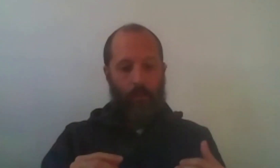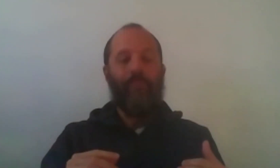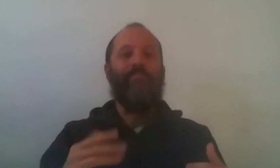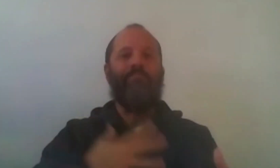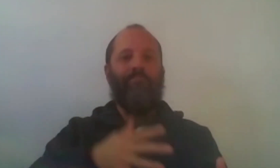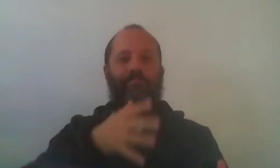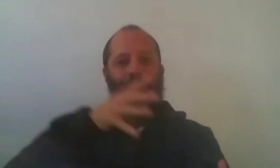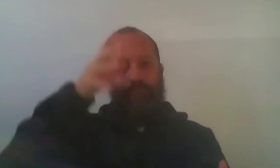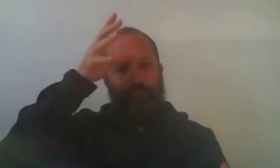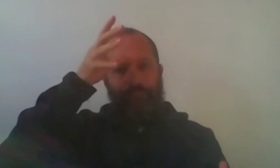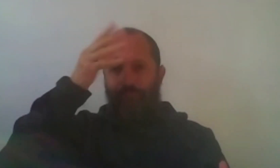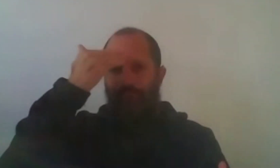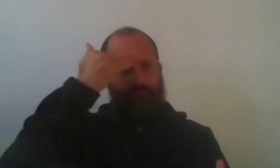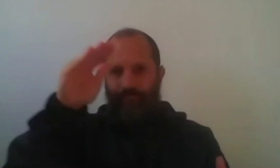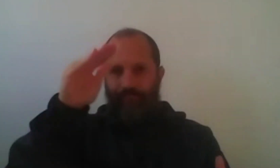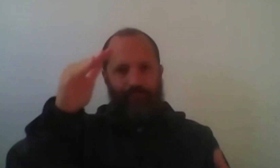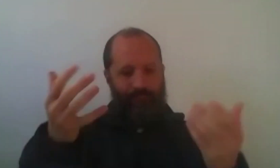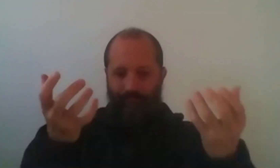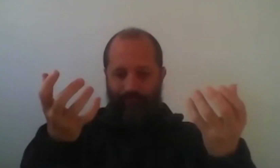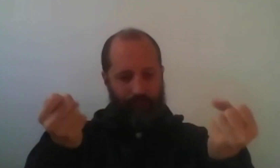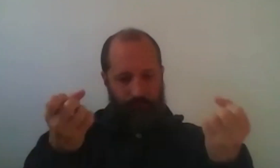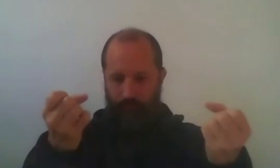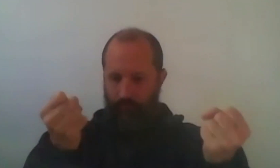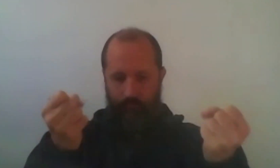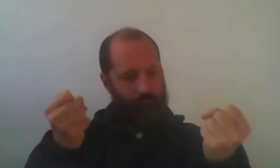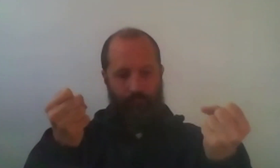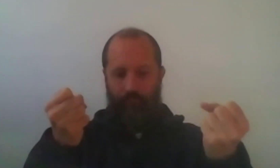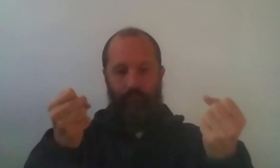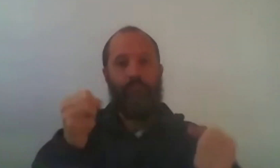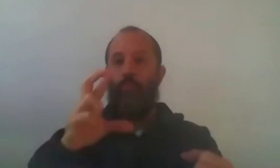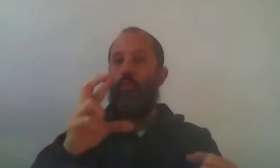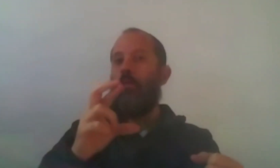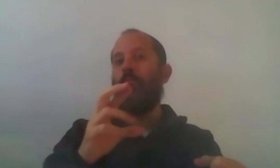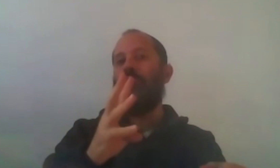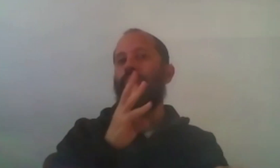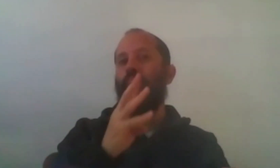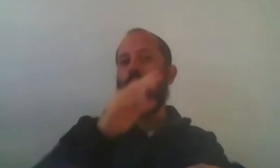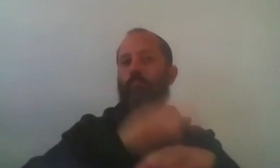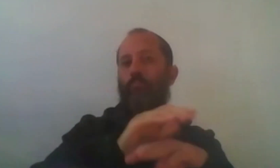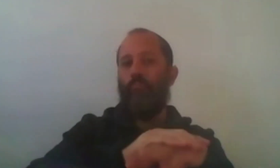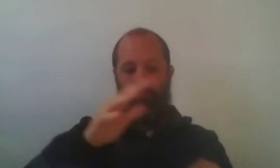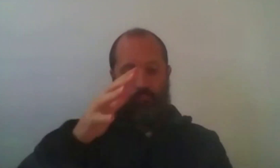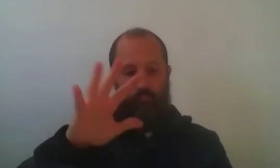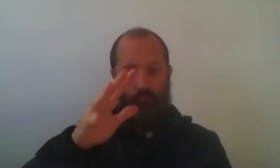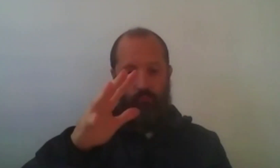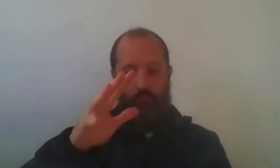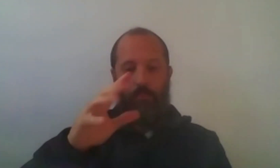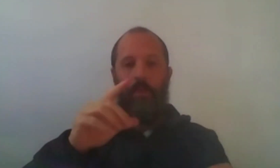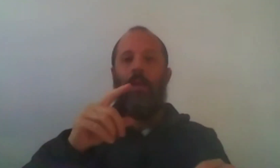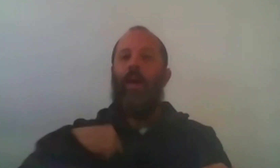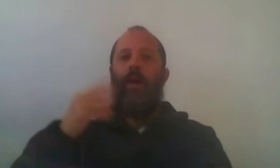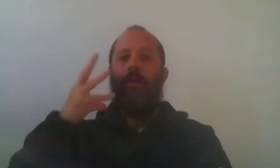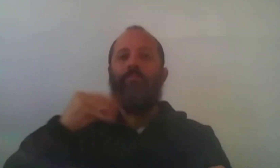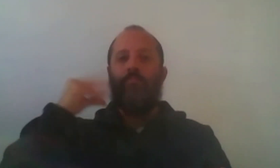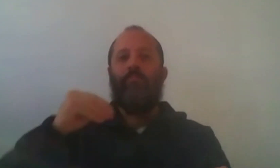when I was a child. But I developed the reading and mouthing skills and the ability to